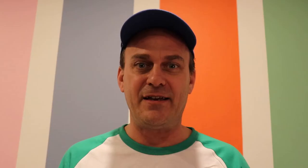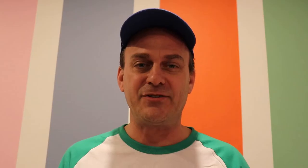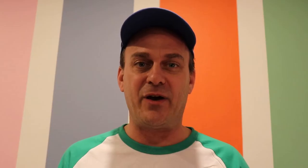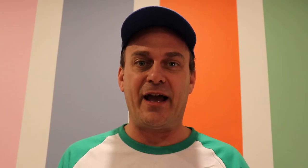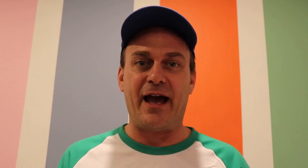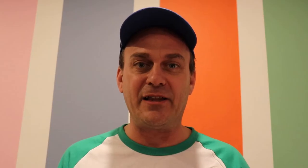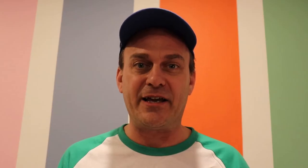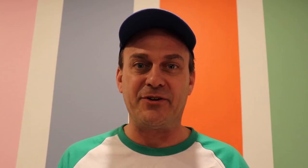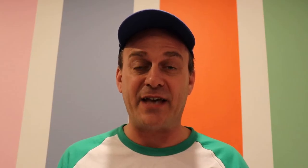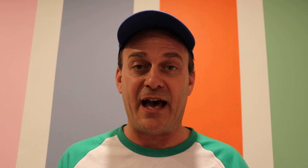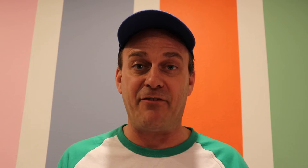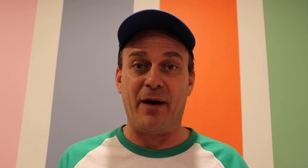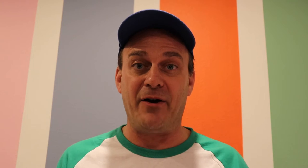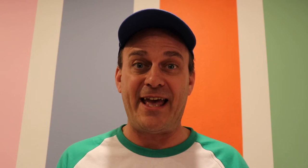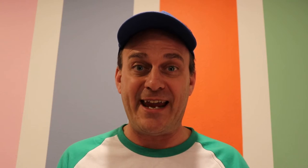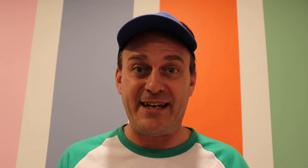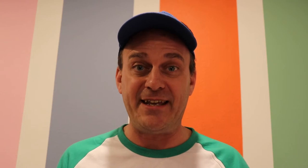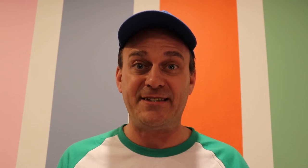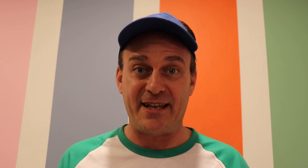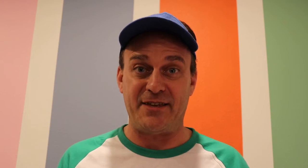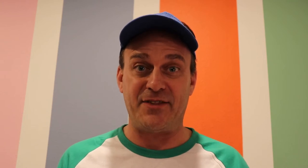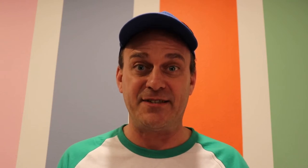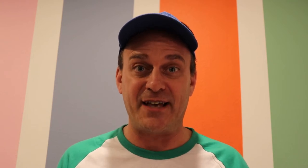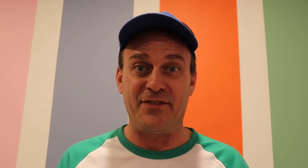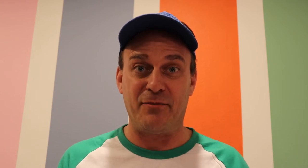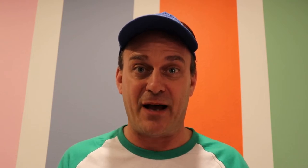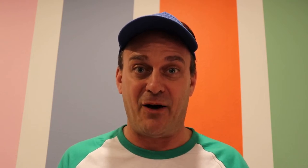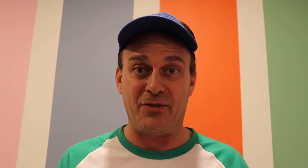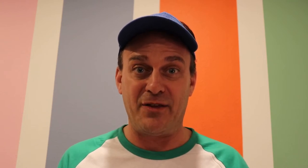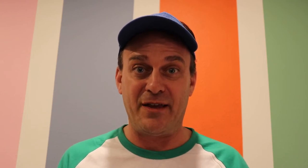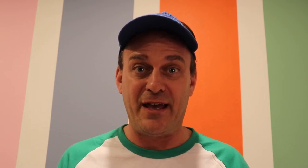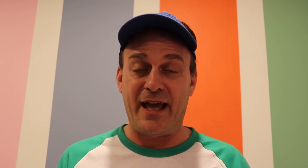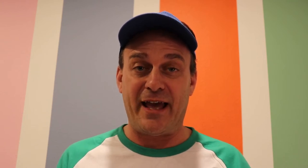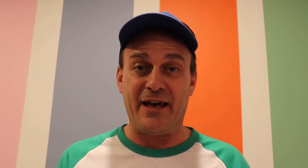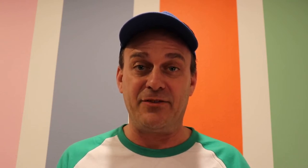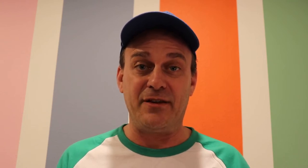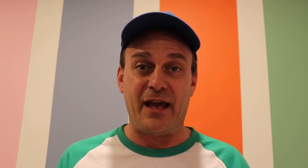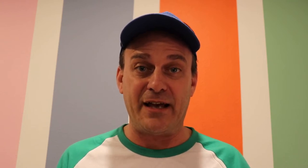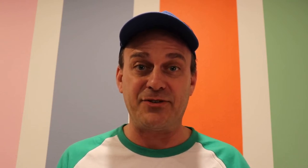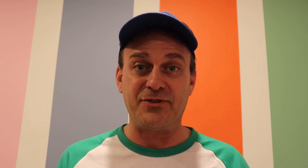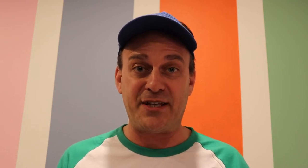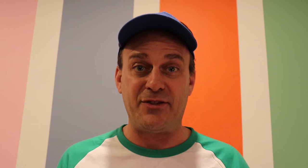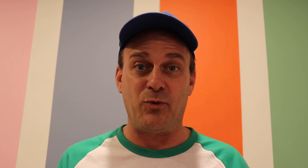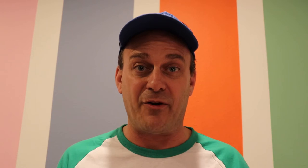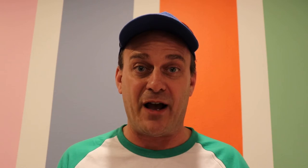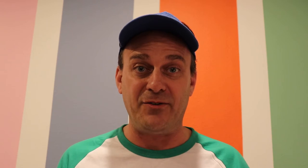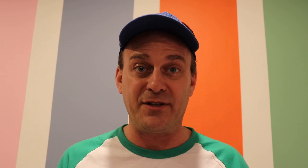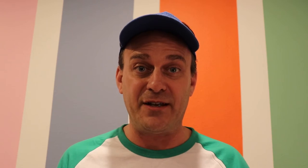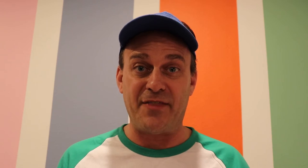So alligators have about 80 teeth inside their mouth. And as their teeth wear out and they